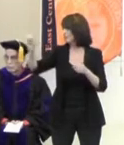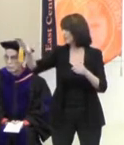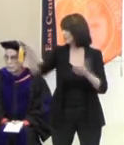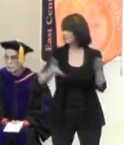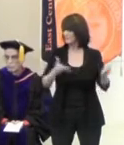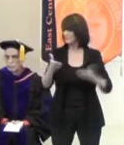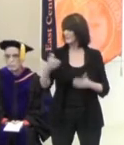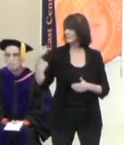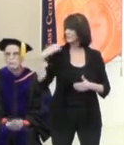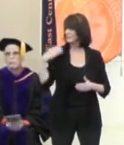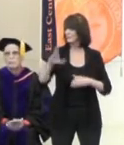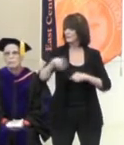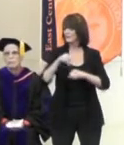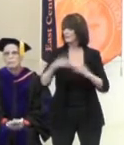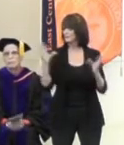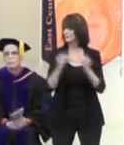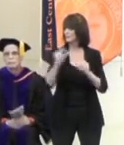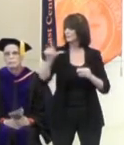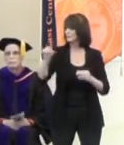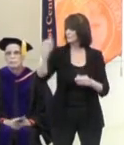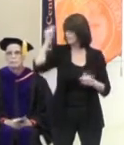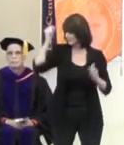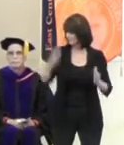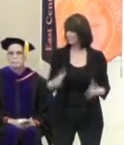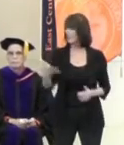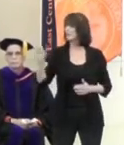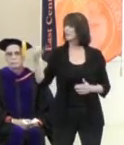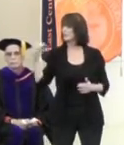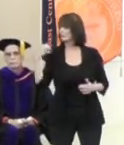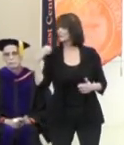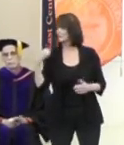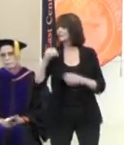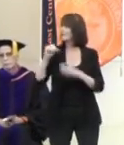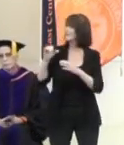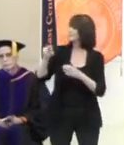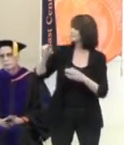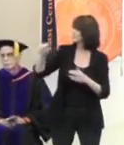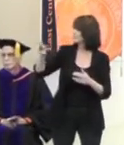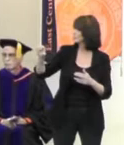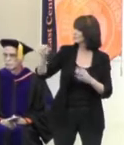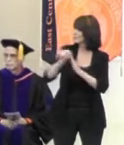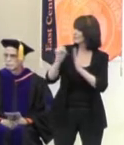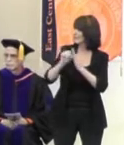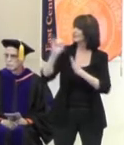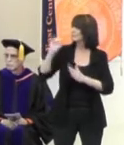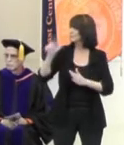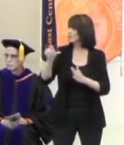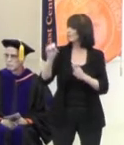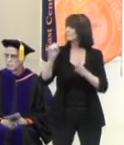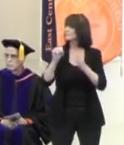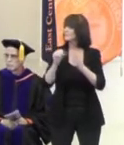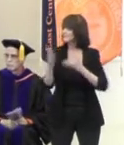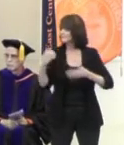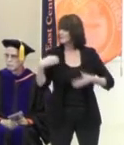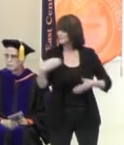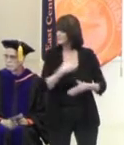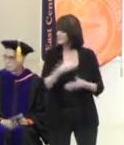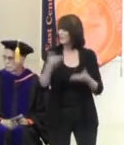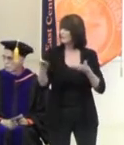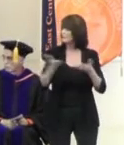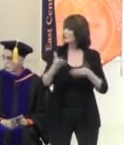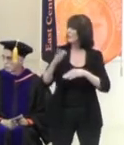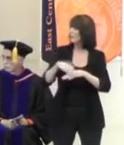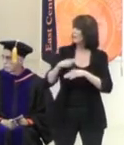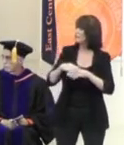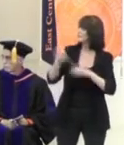the National Conference of Lieutenant Governors, co-chaired the Interstate Oil Compact Commission, served on the Executive Committee